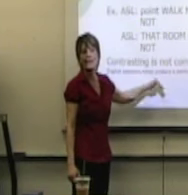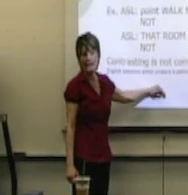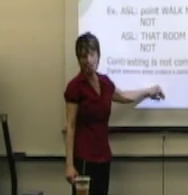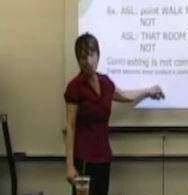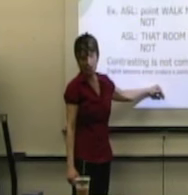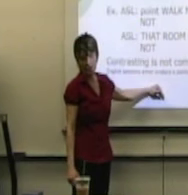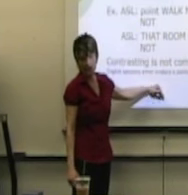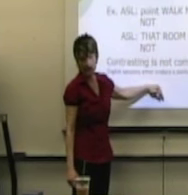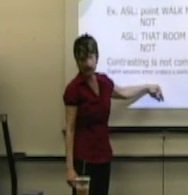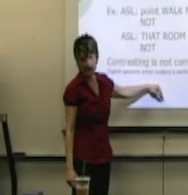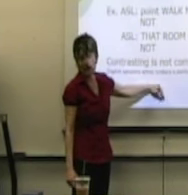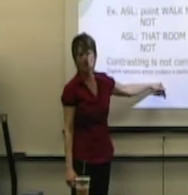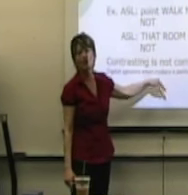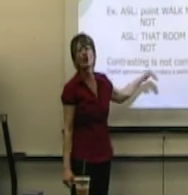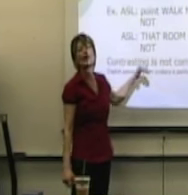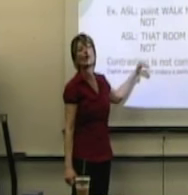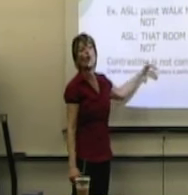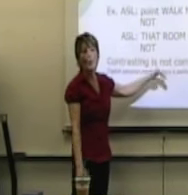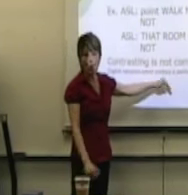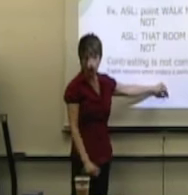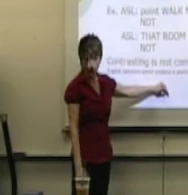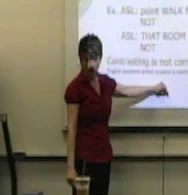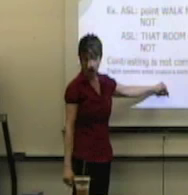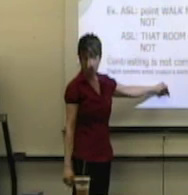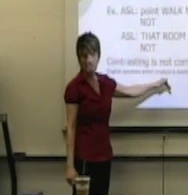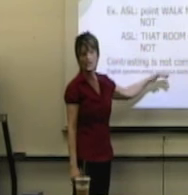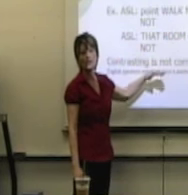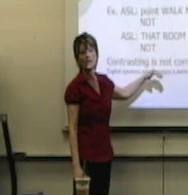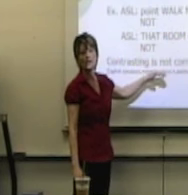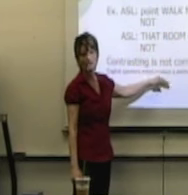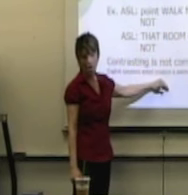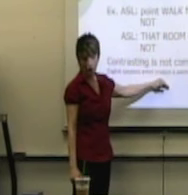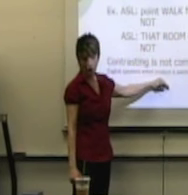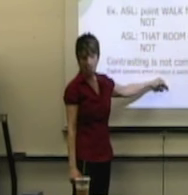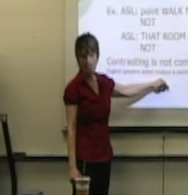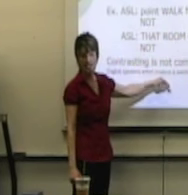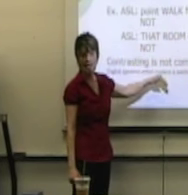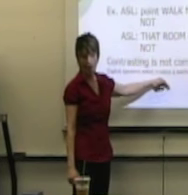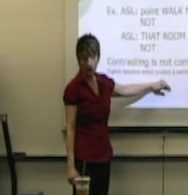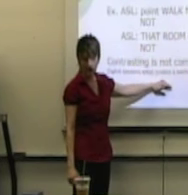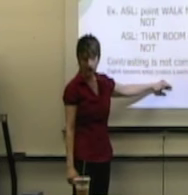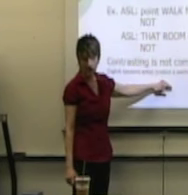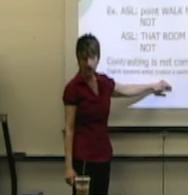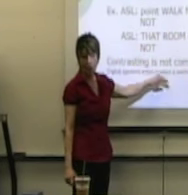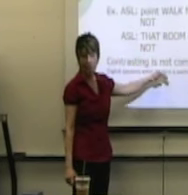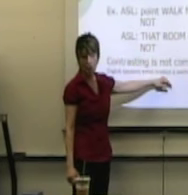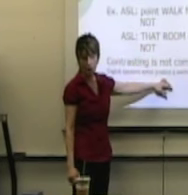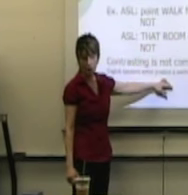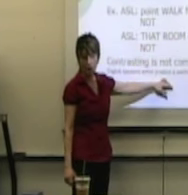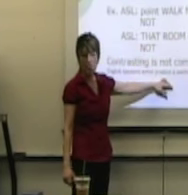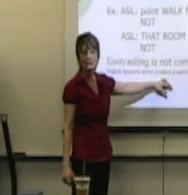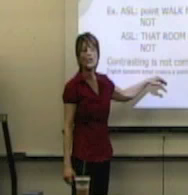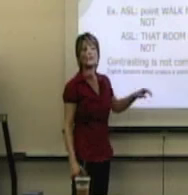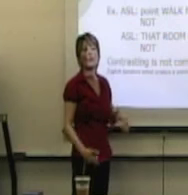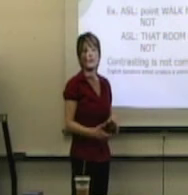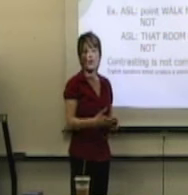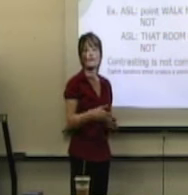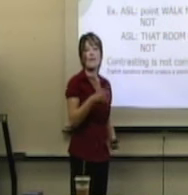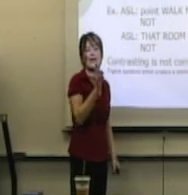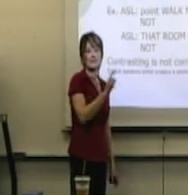make ourselves clear, incorporate contrasting elements, features. When we go from ASL